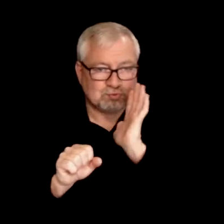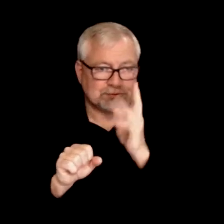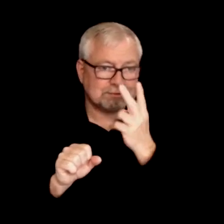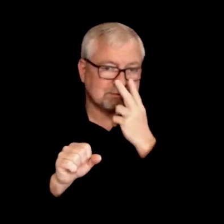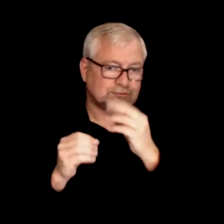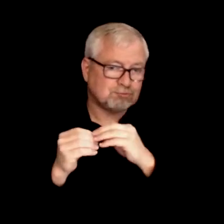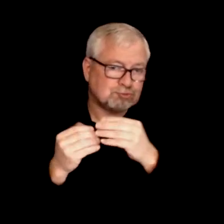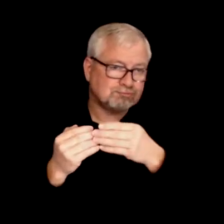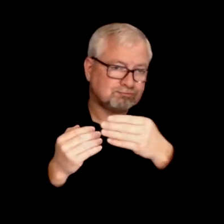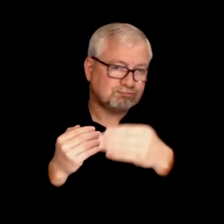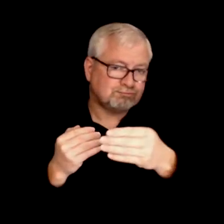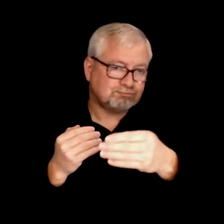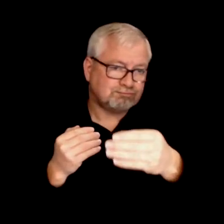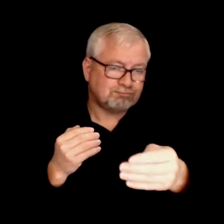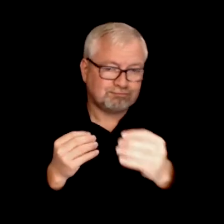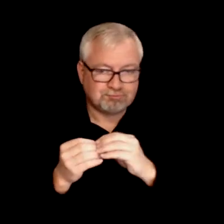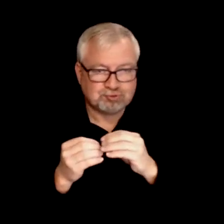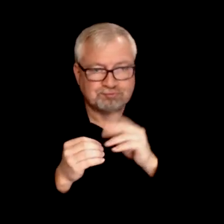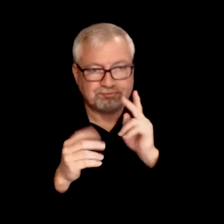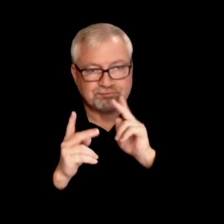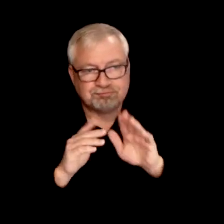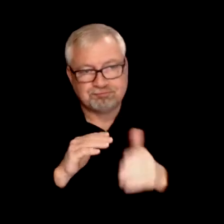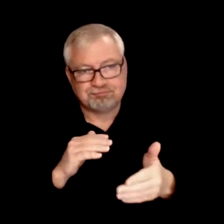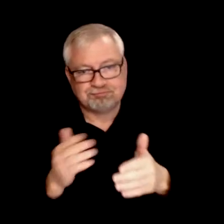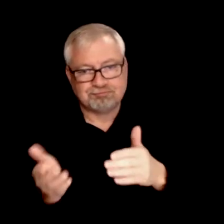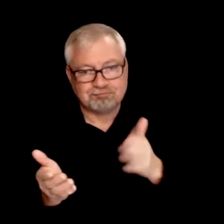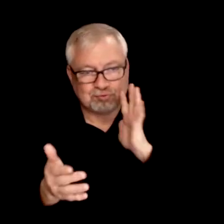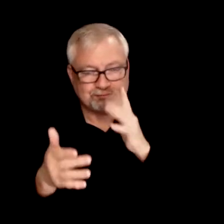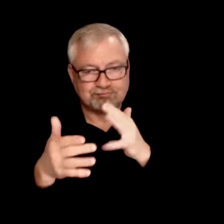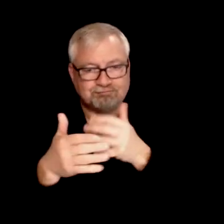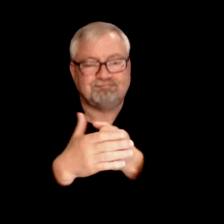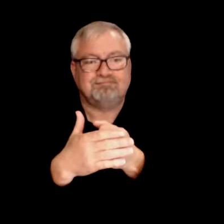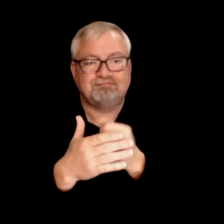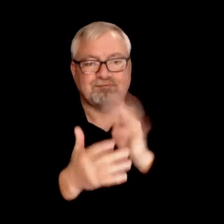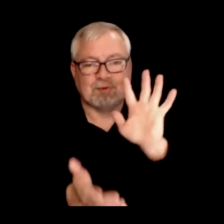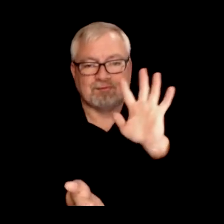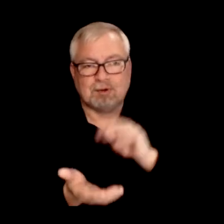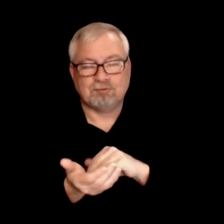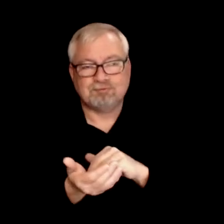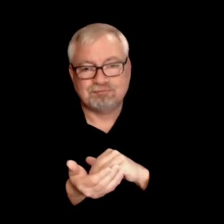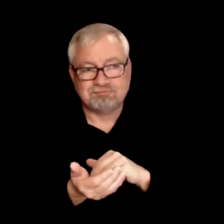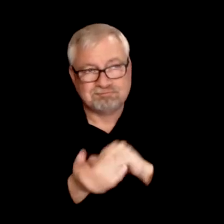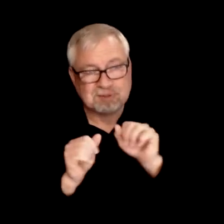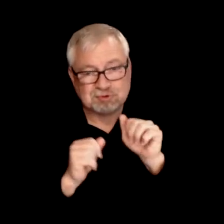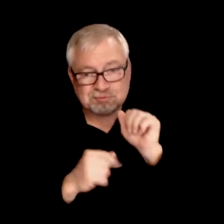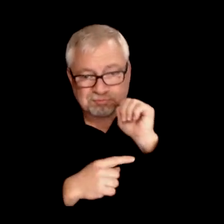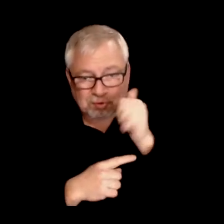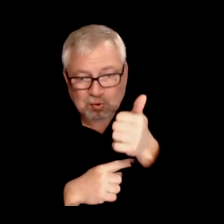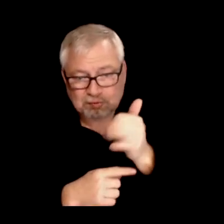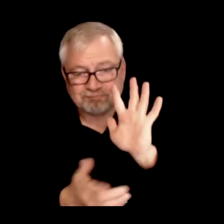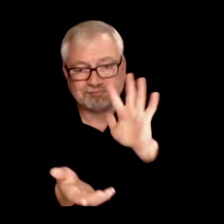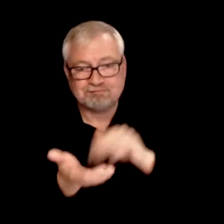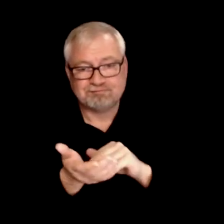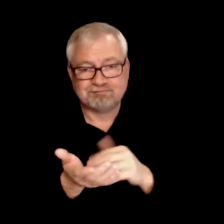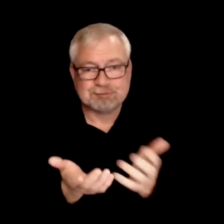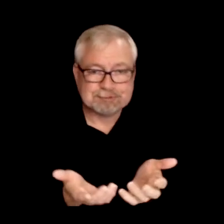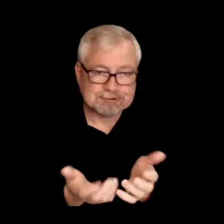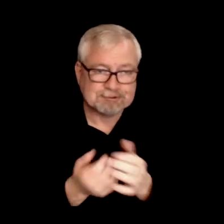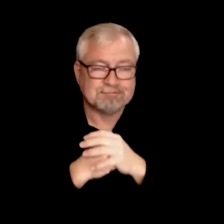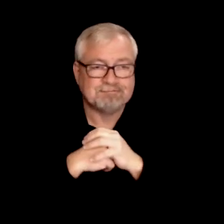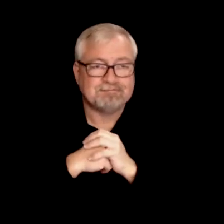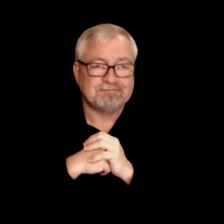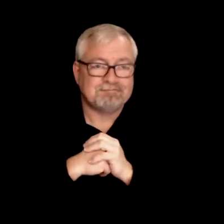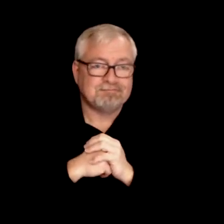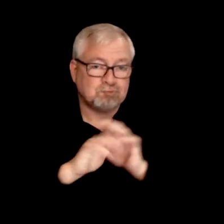of 5,000 total deaths, likely tomorrow. In yesterday's reported deaths, there were 37